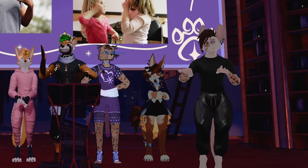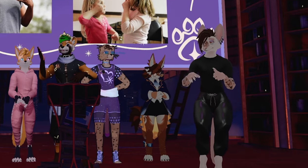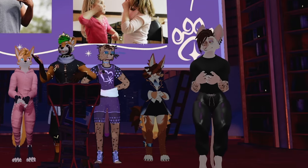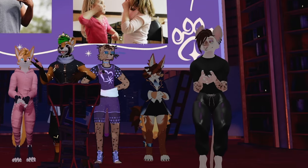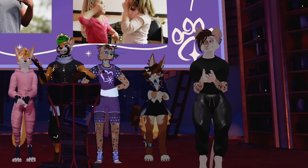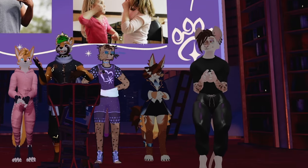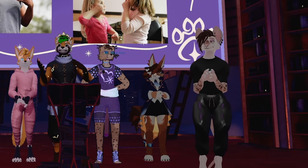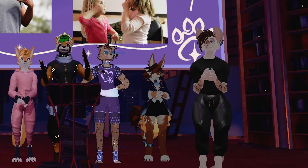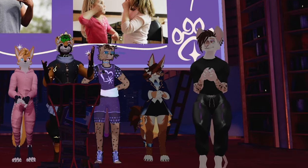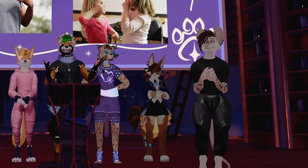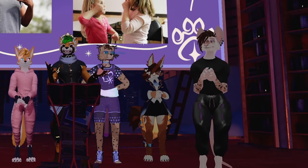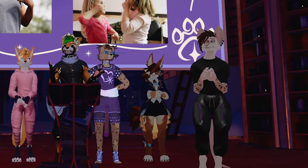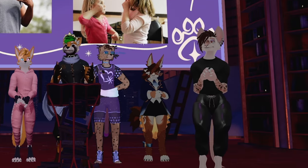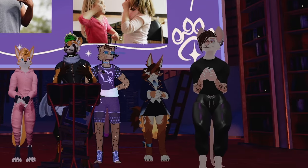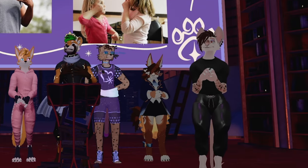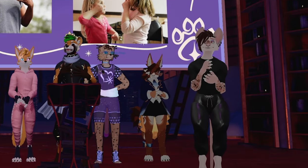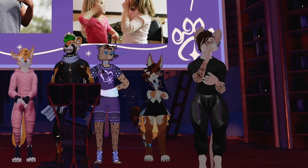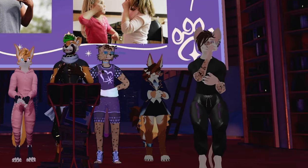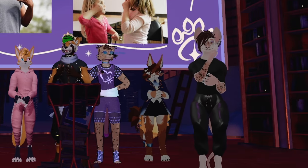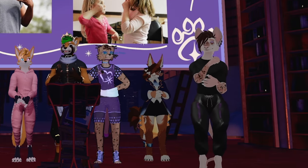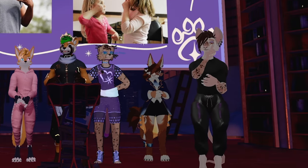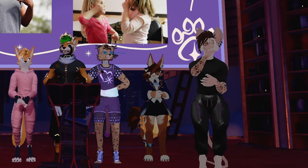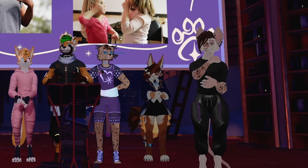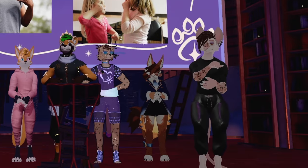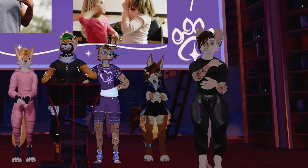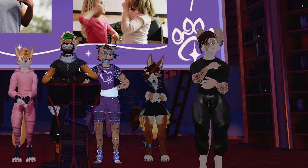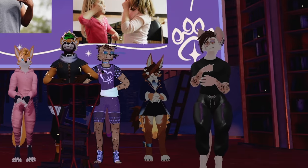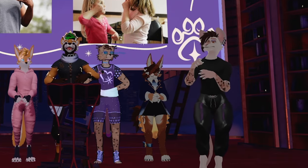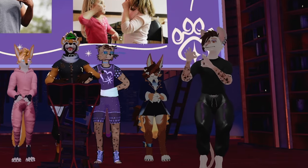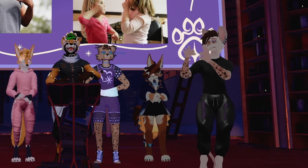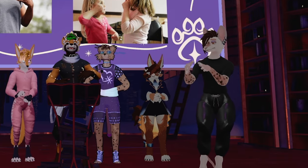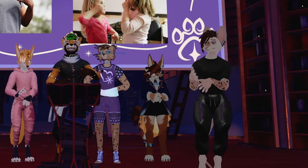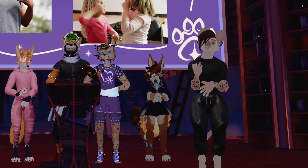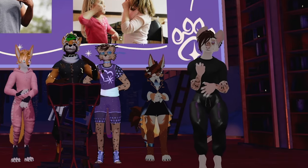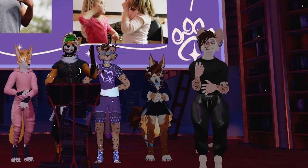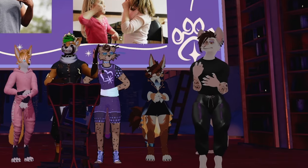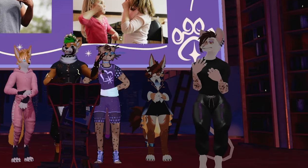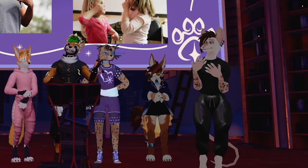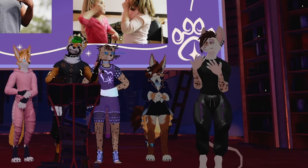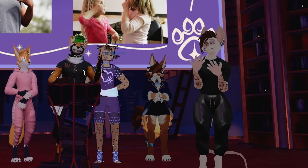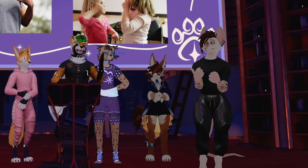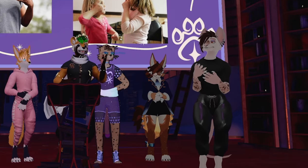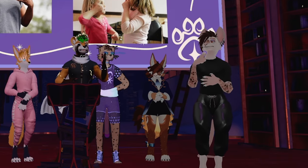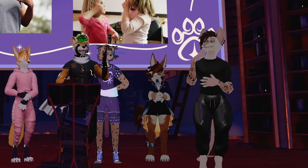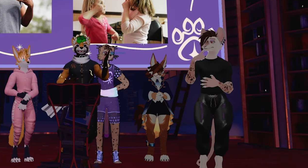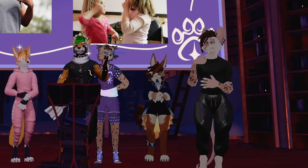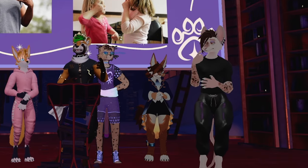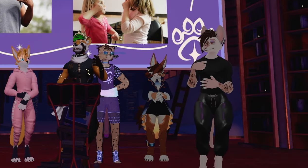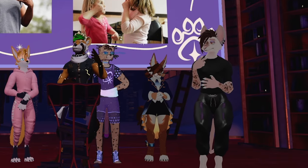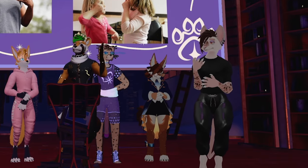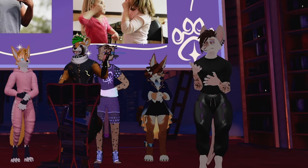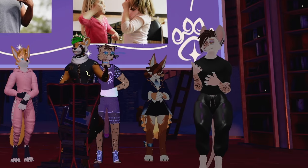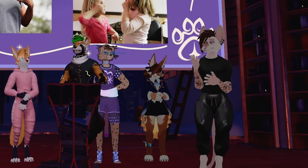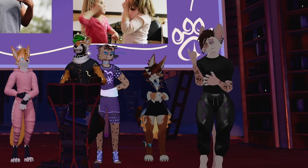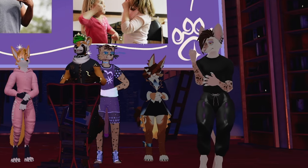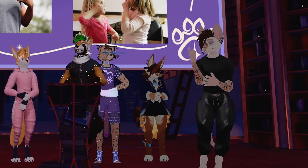Both codas and interpreters are typically hearing. With interpreters, you can have deaf interpreters, hard of hearing interpreters